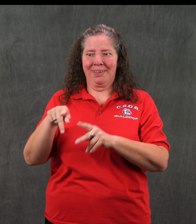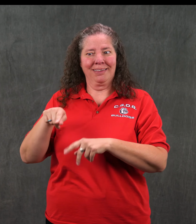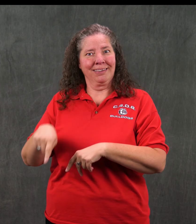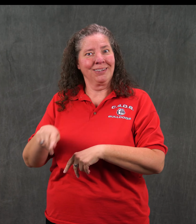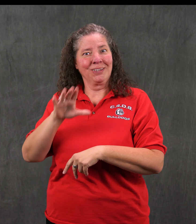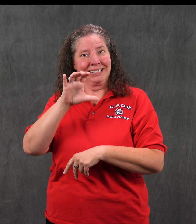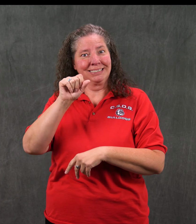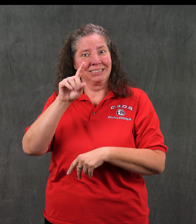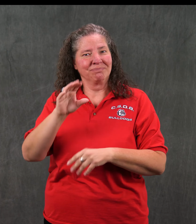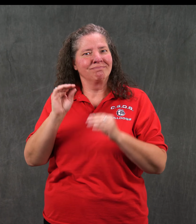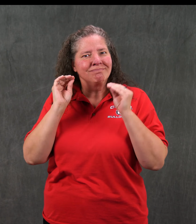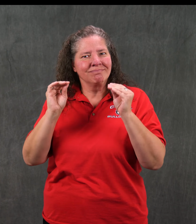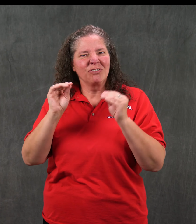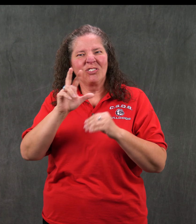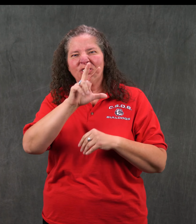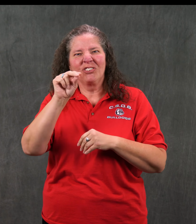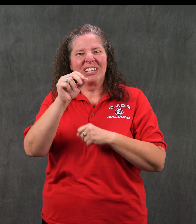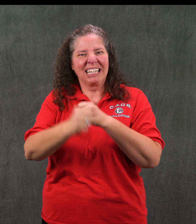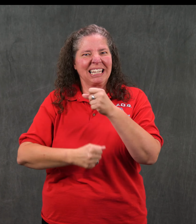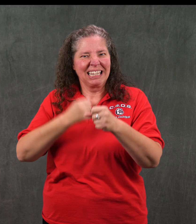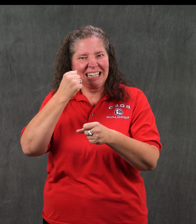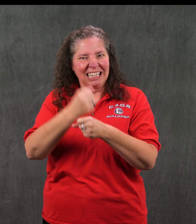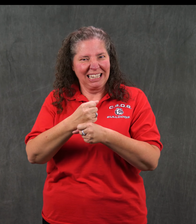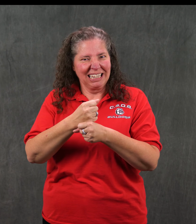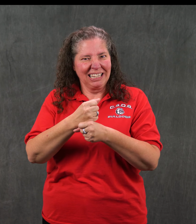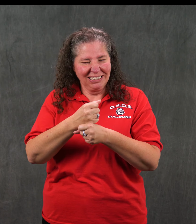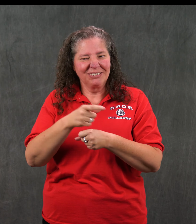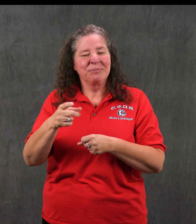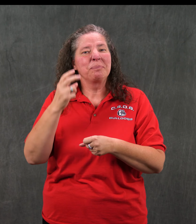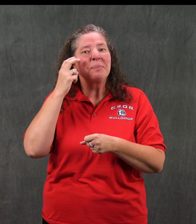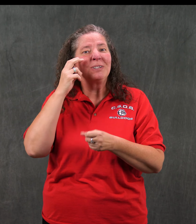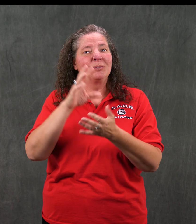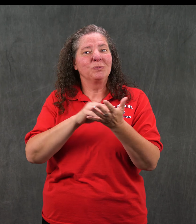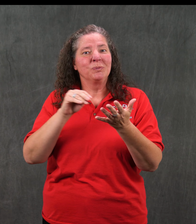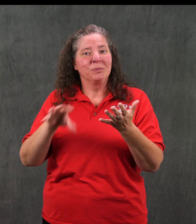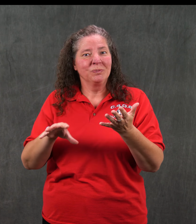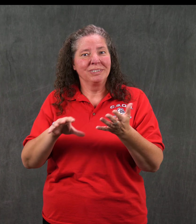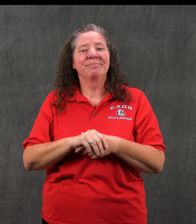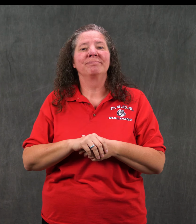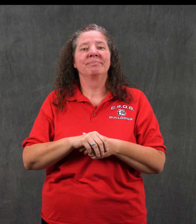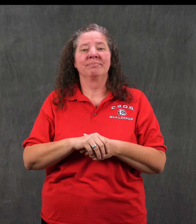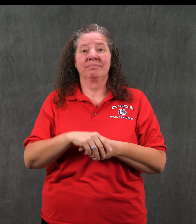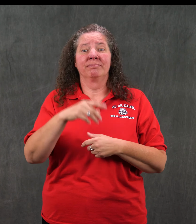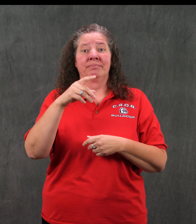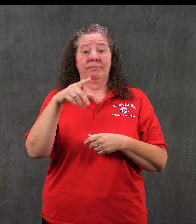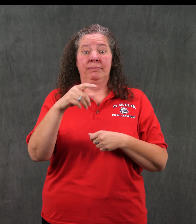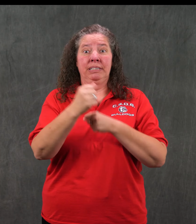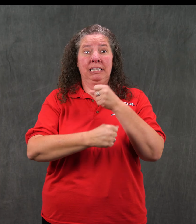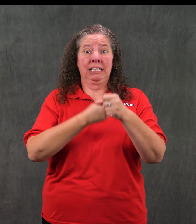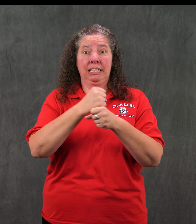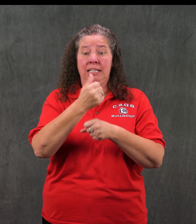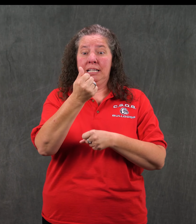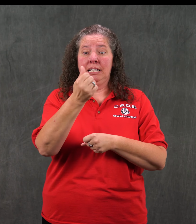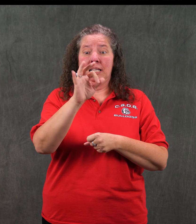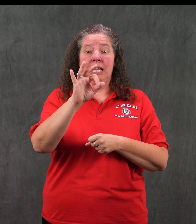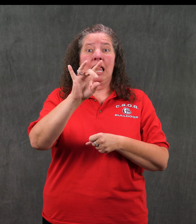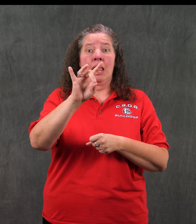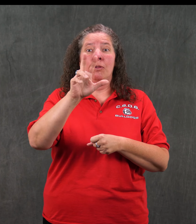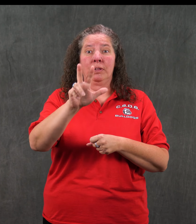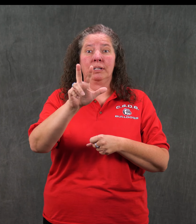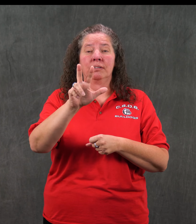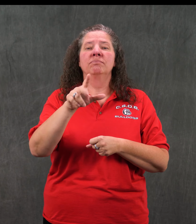returned to CSDB as a teacher of the visually impaired for 30 years. Fade back to Alacia. In 1983,